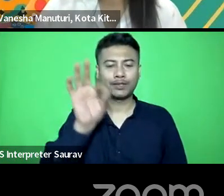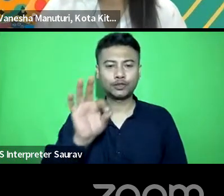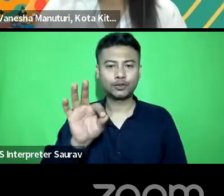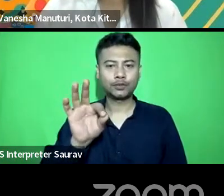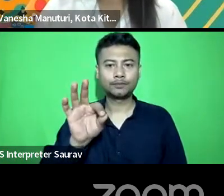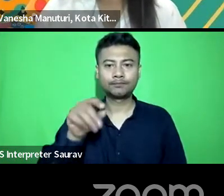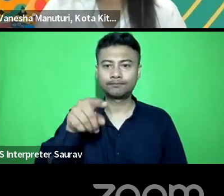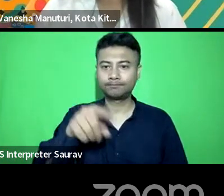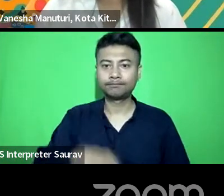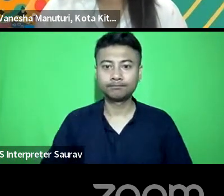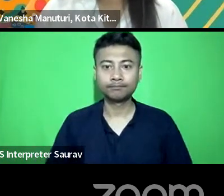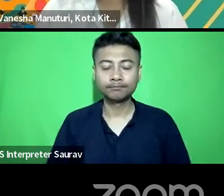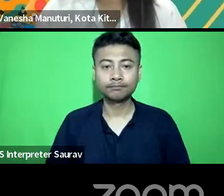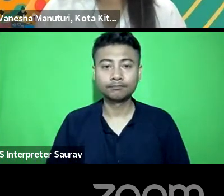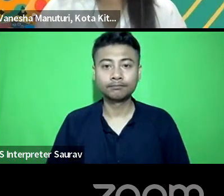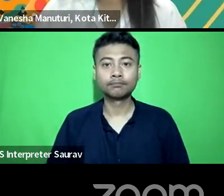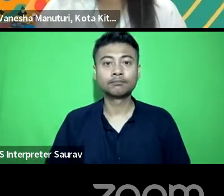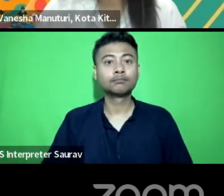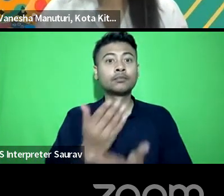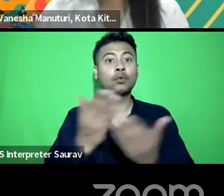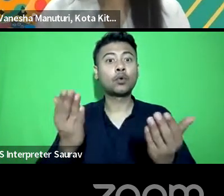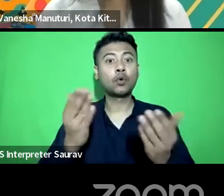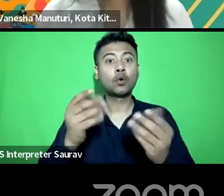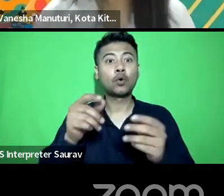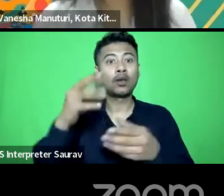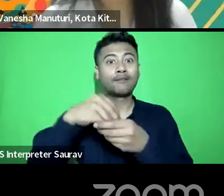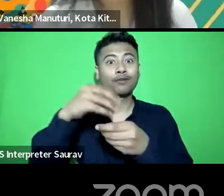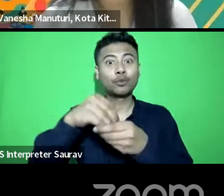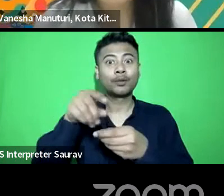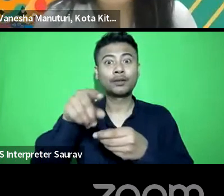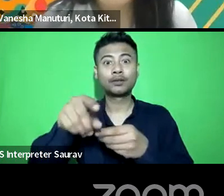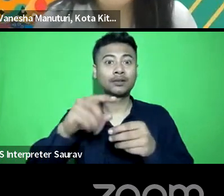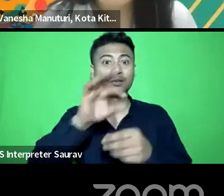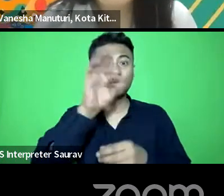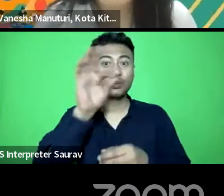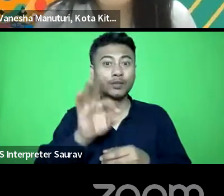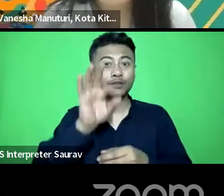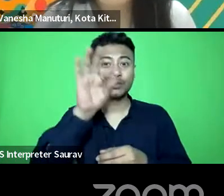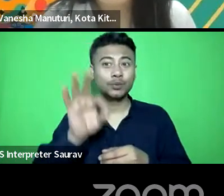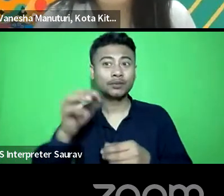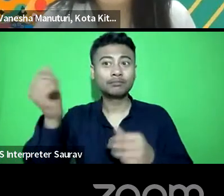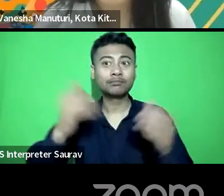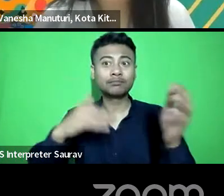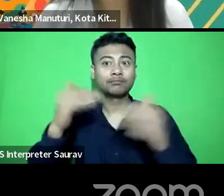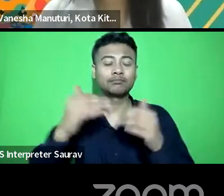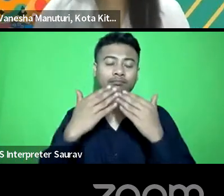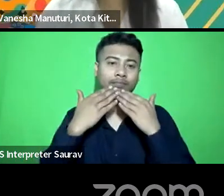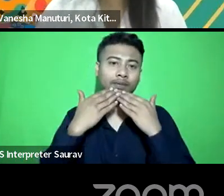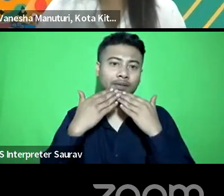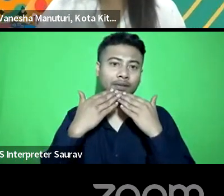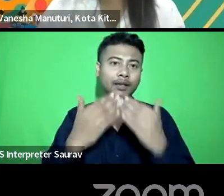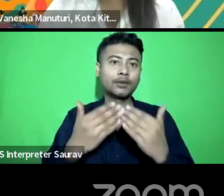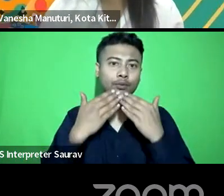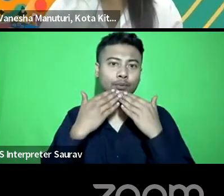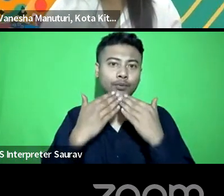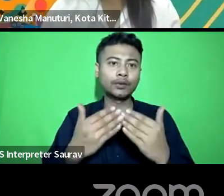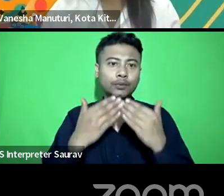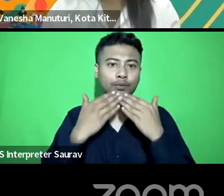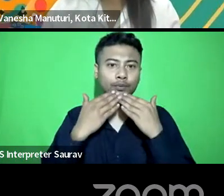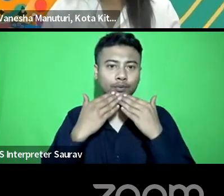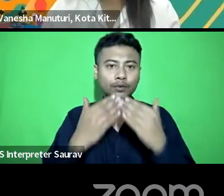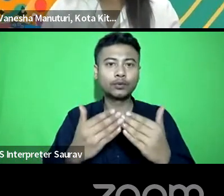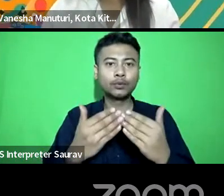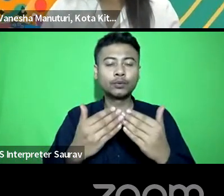members, thank you so much for your questions. If you could all respond to this final question, which is about inclusive design, it simply asks, do